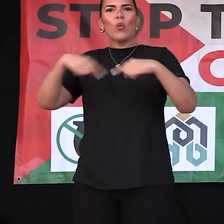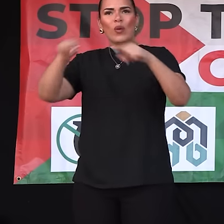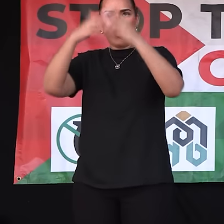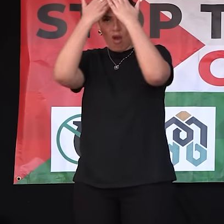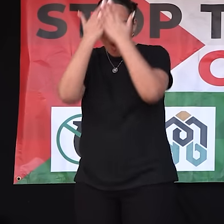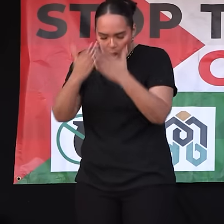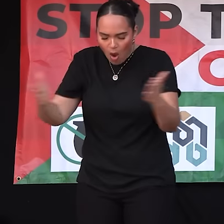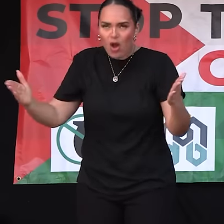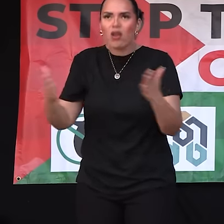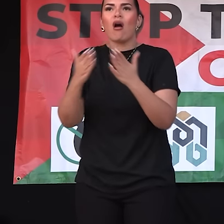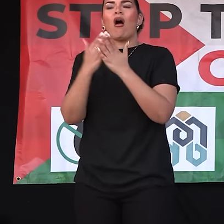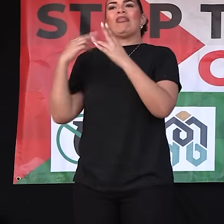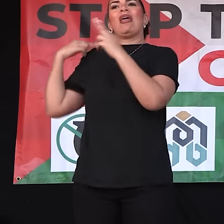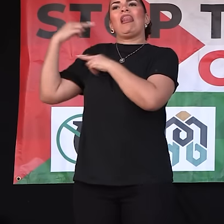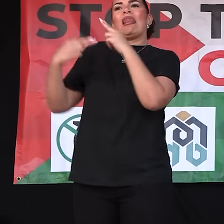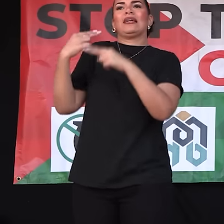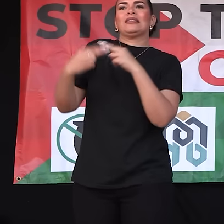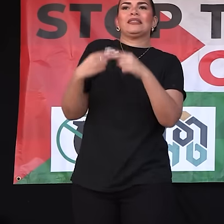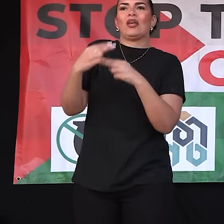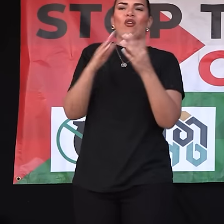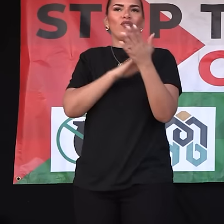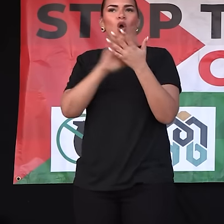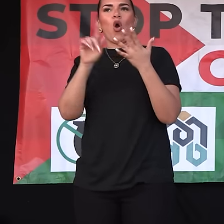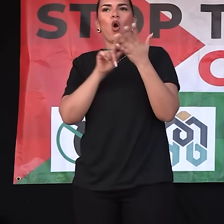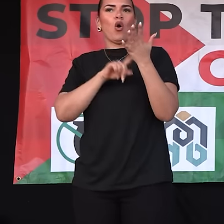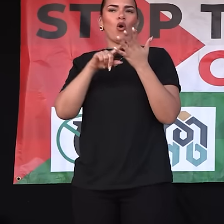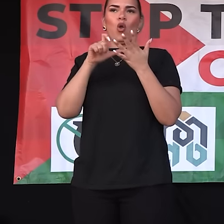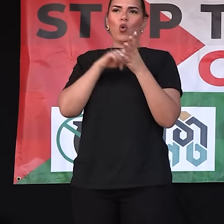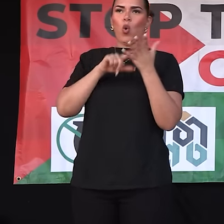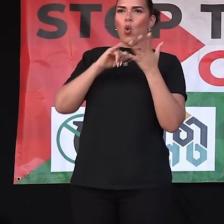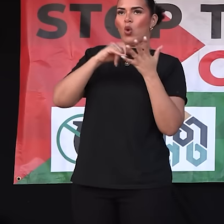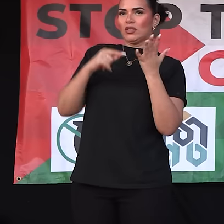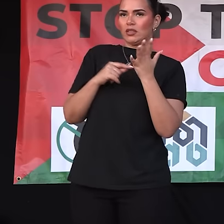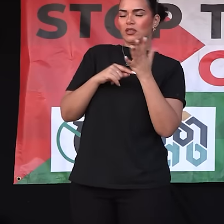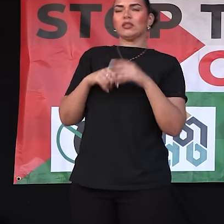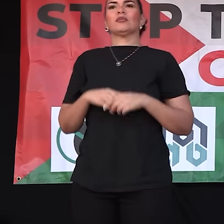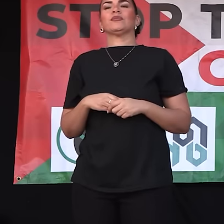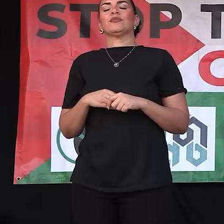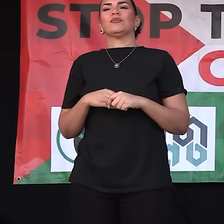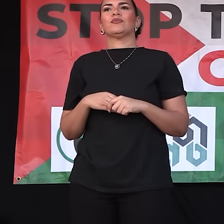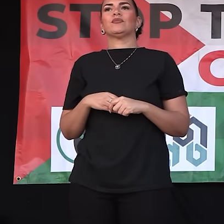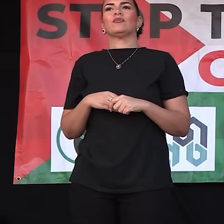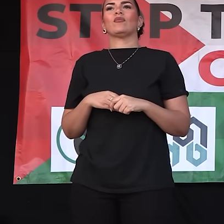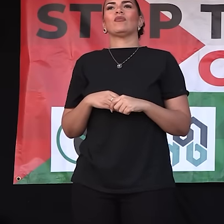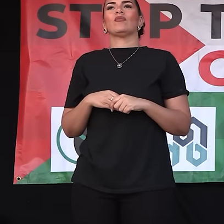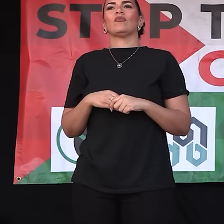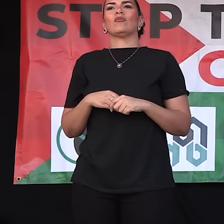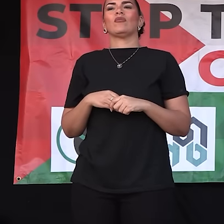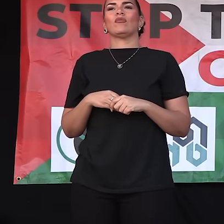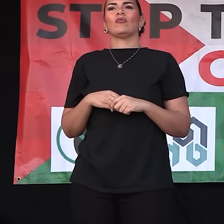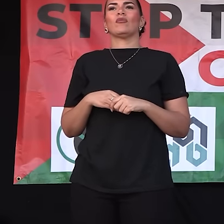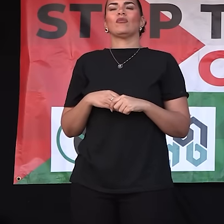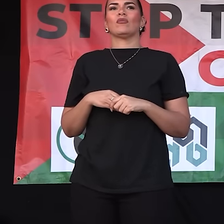the Holocaust and grieve those killed on October 7th, knowing that to do so